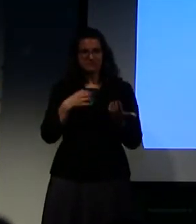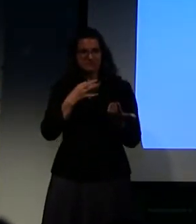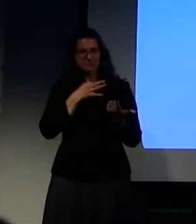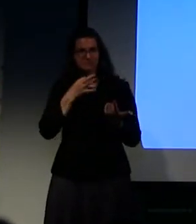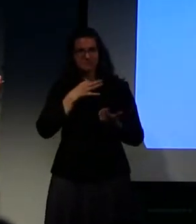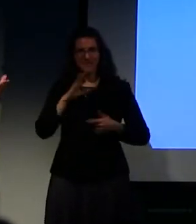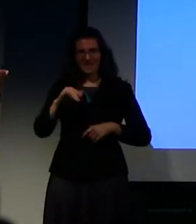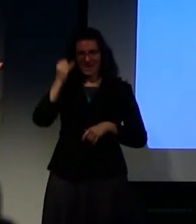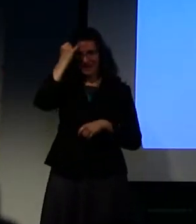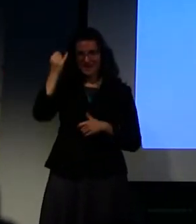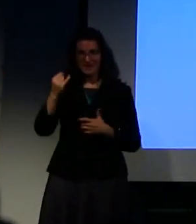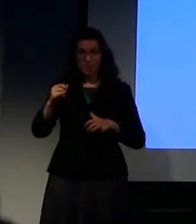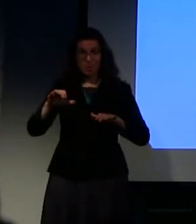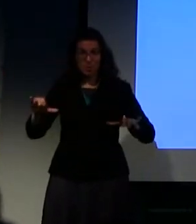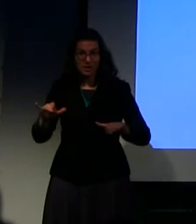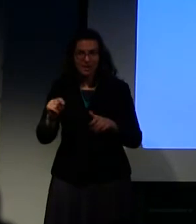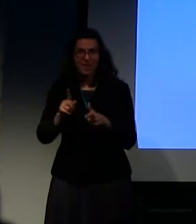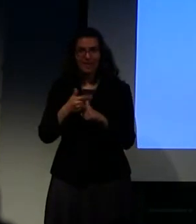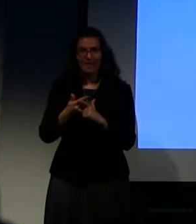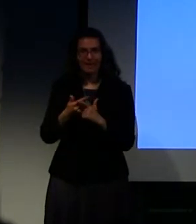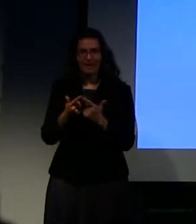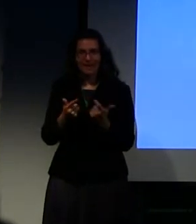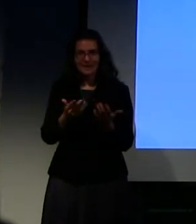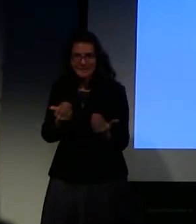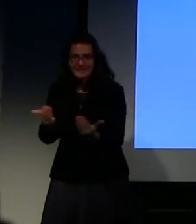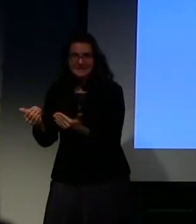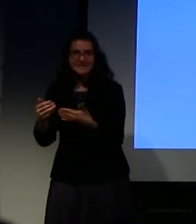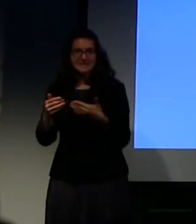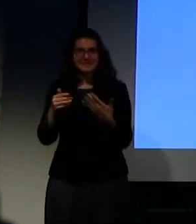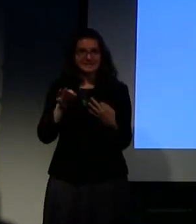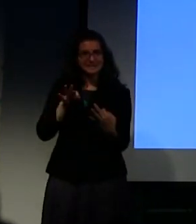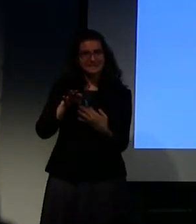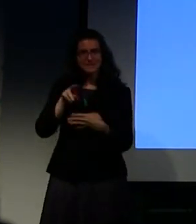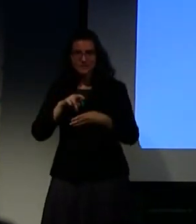doing it and then getting results afterward. I